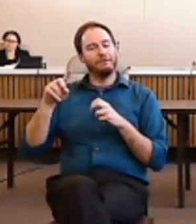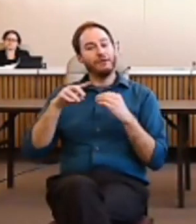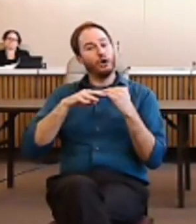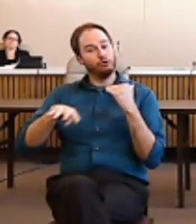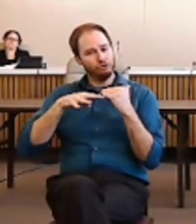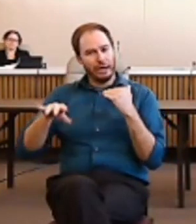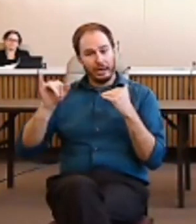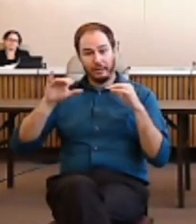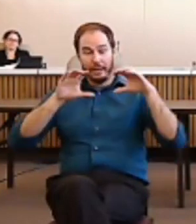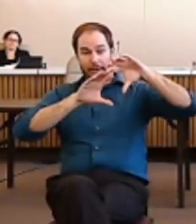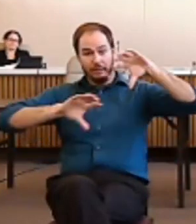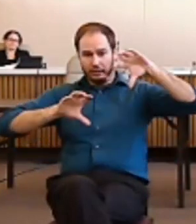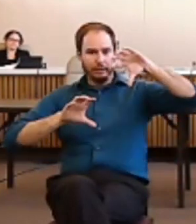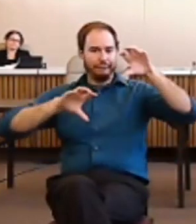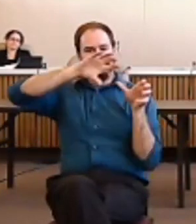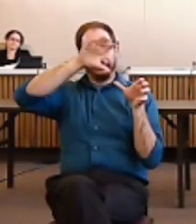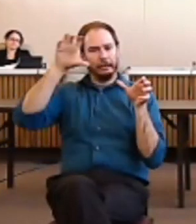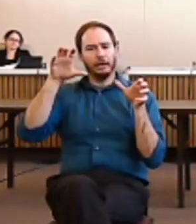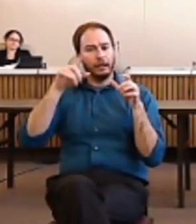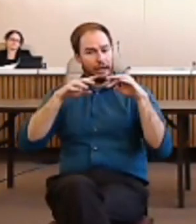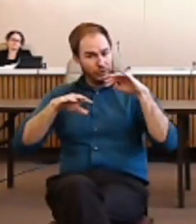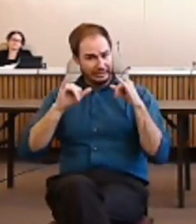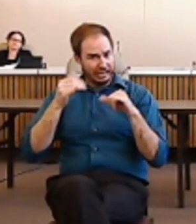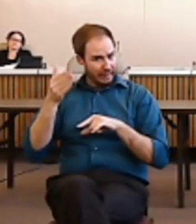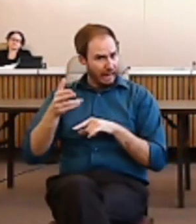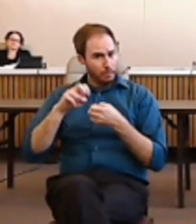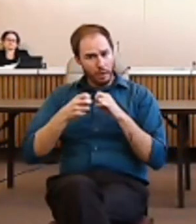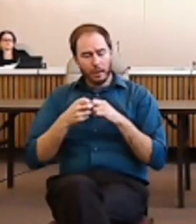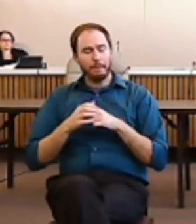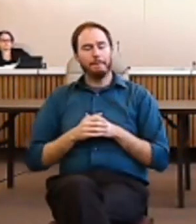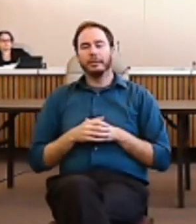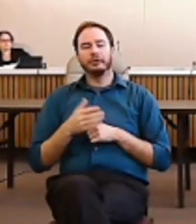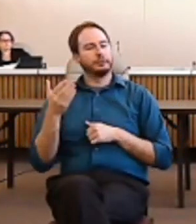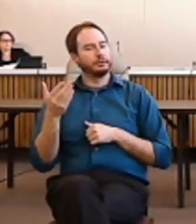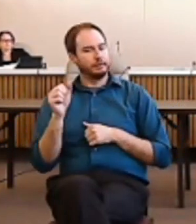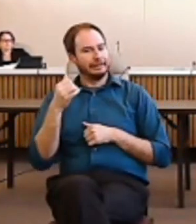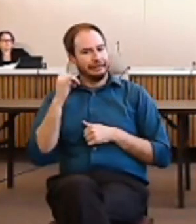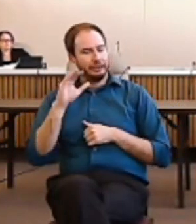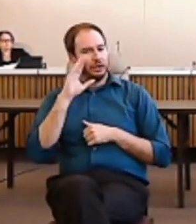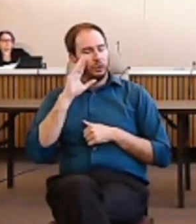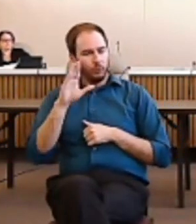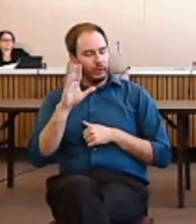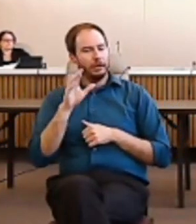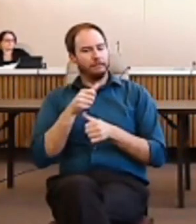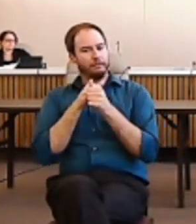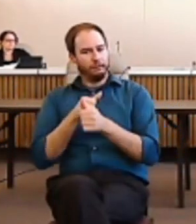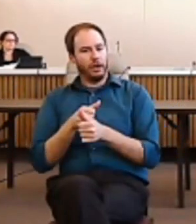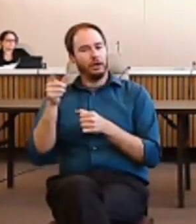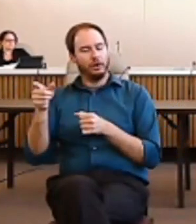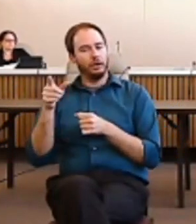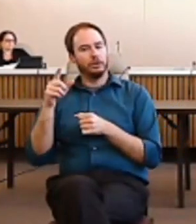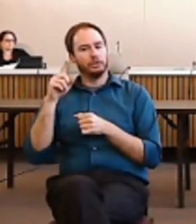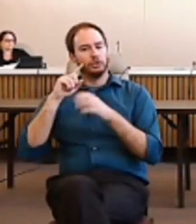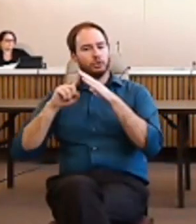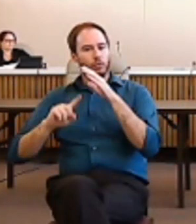building, what you've changed on that. As far as the drainage goes, it's still going to be utilizing the existing storm pond